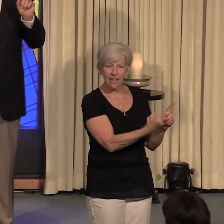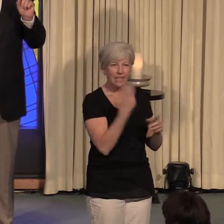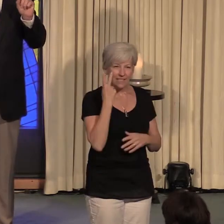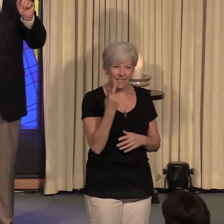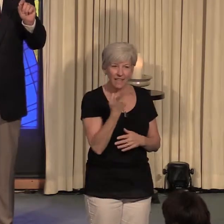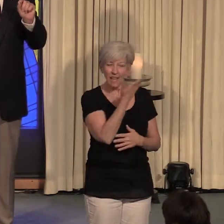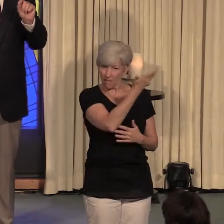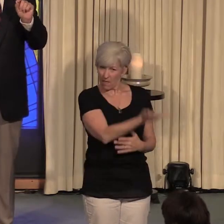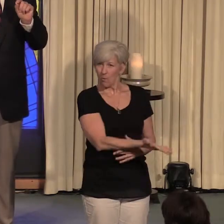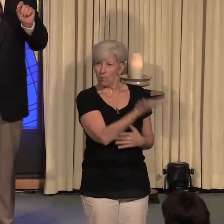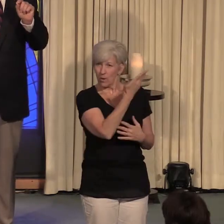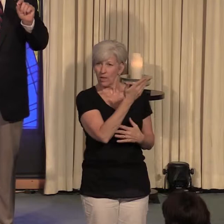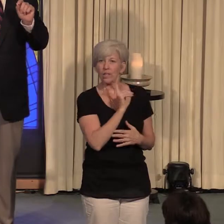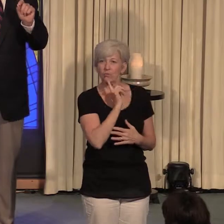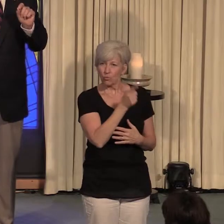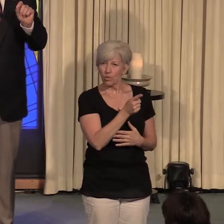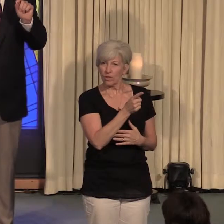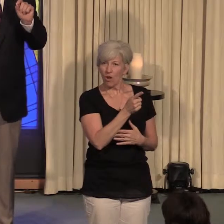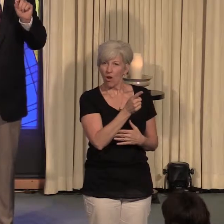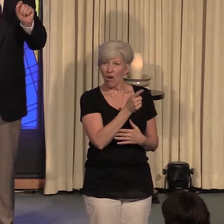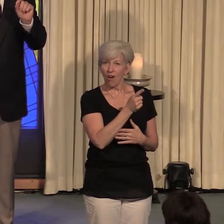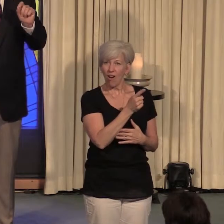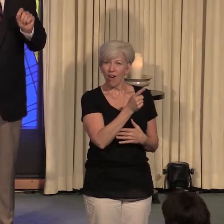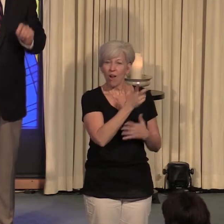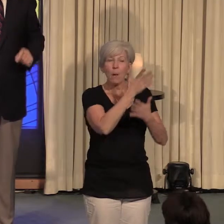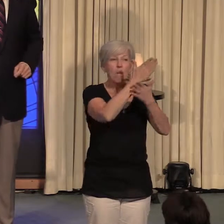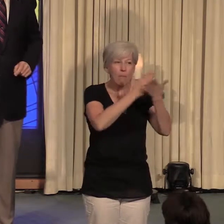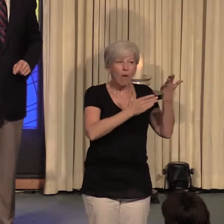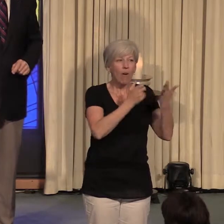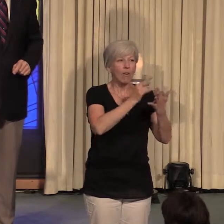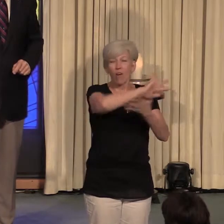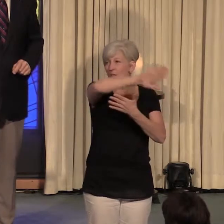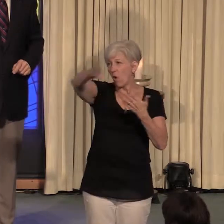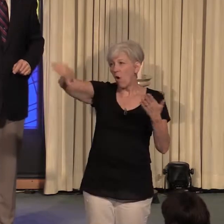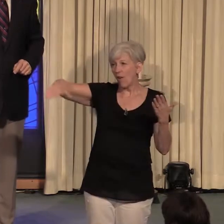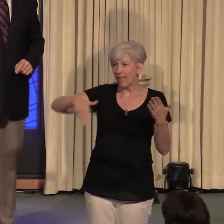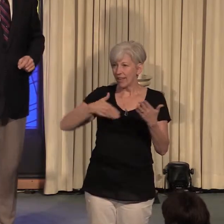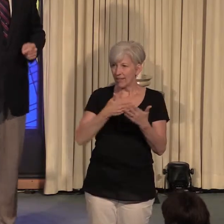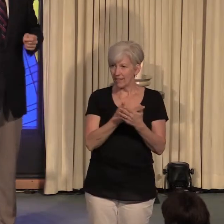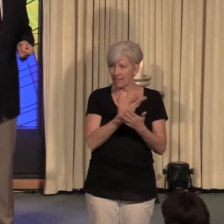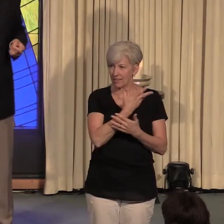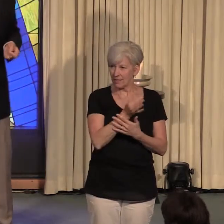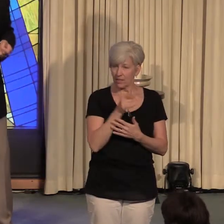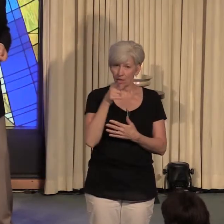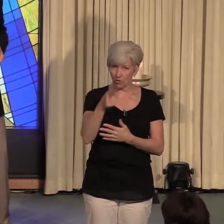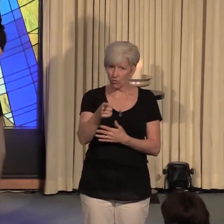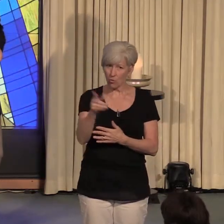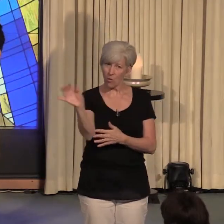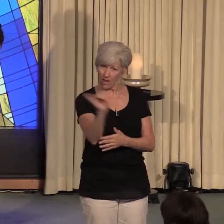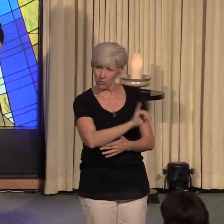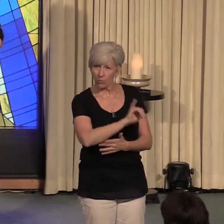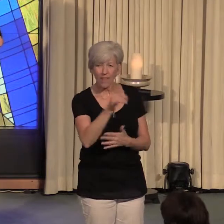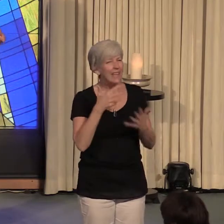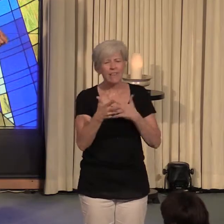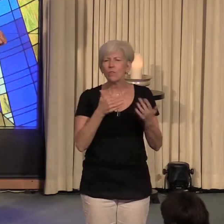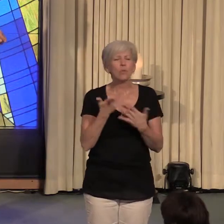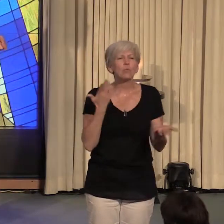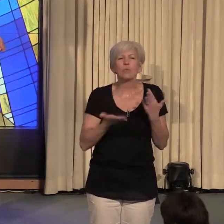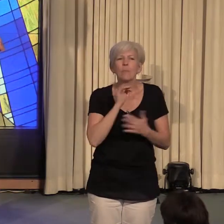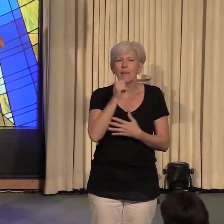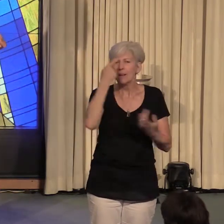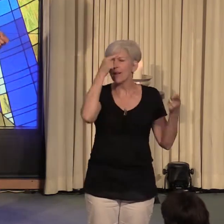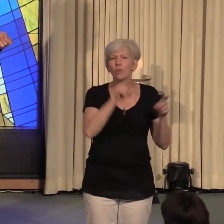are part of all that is, and you are as well. Even though you may not agree, even though they